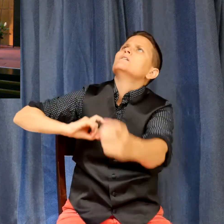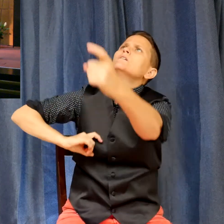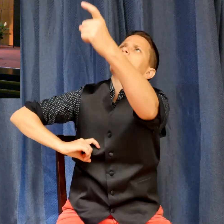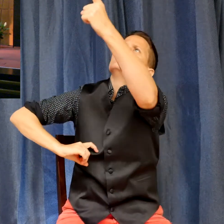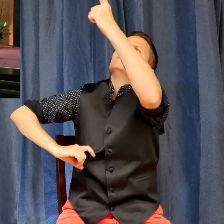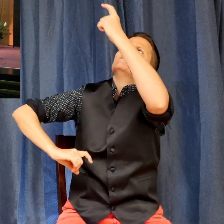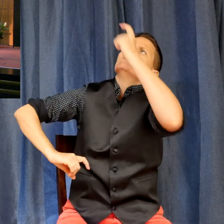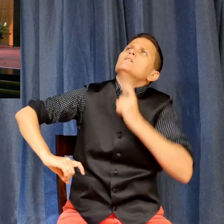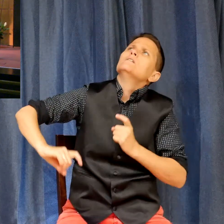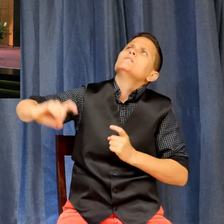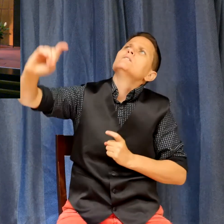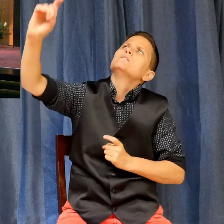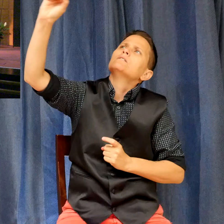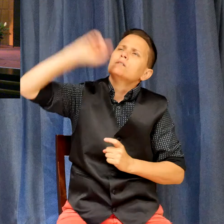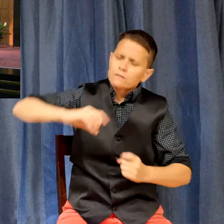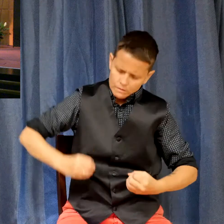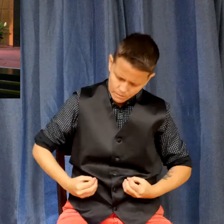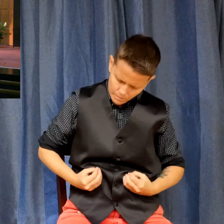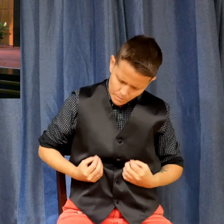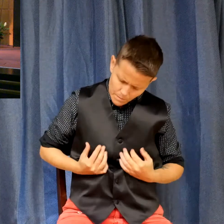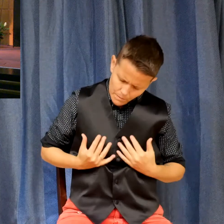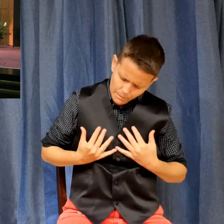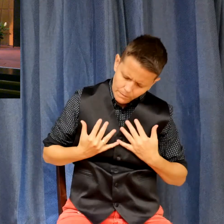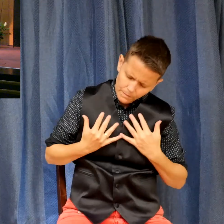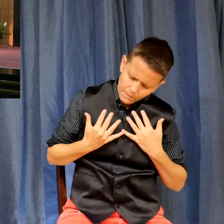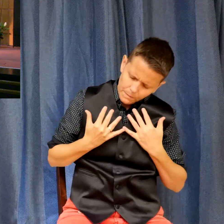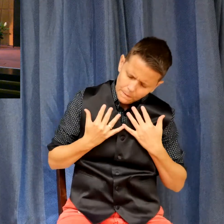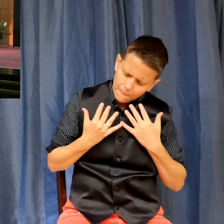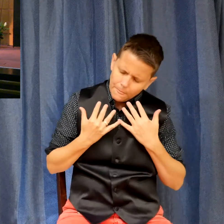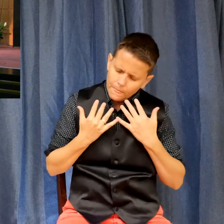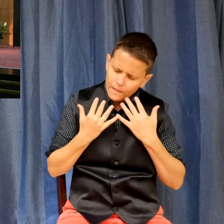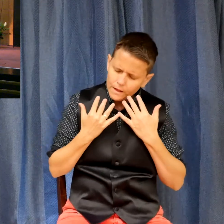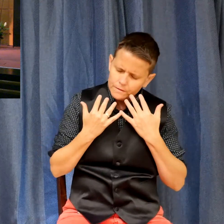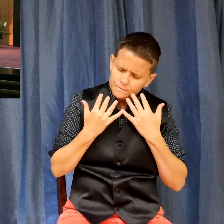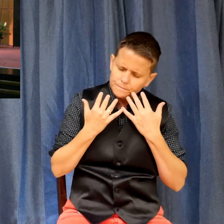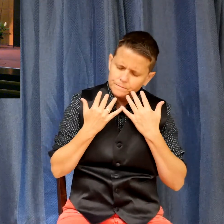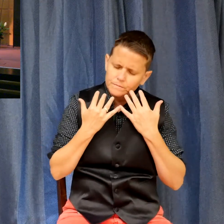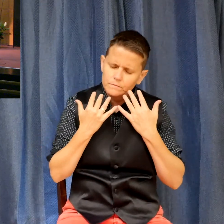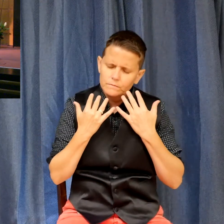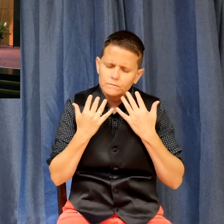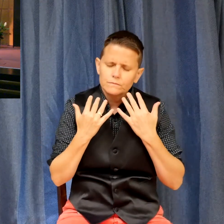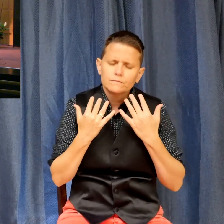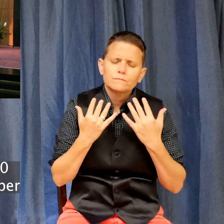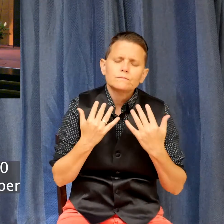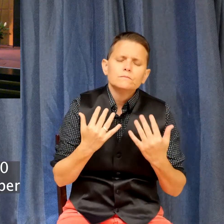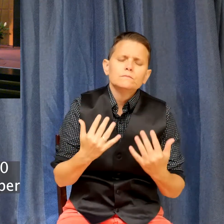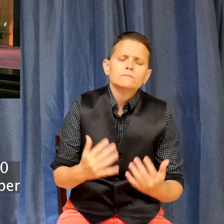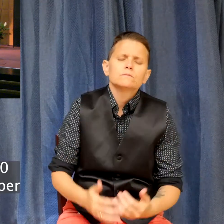You are the strength of my life, Lord. Yes.